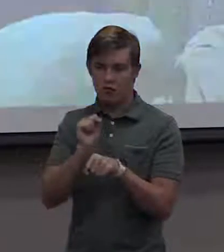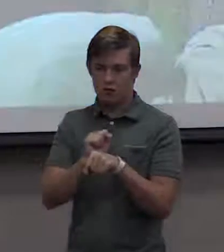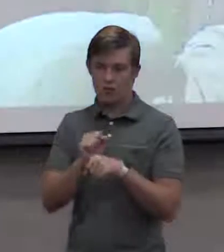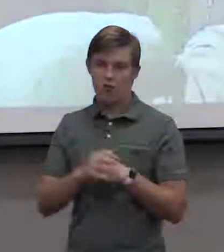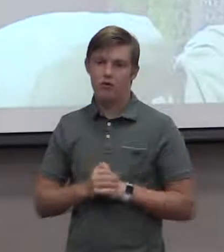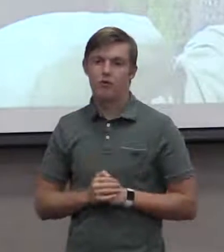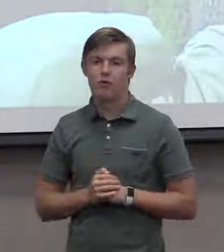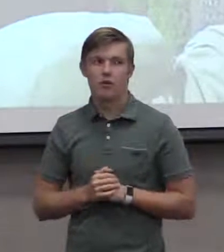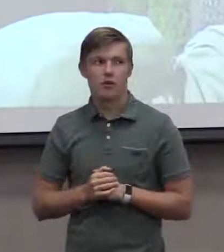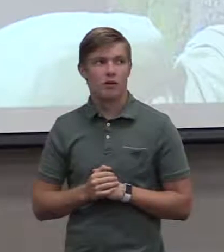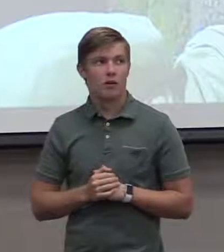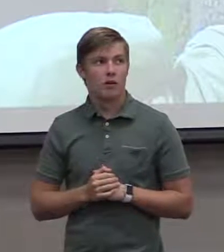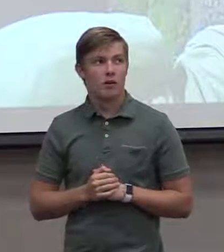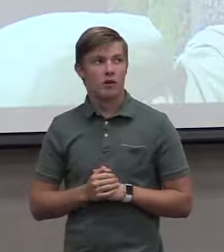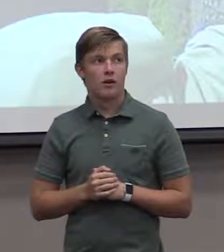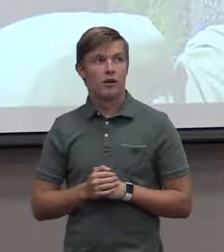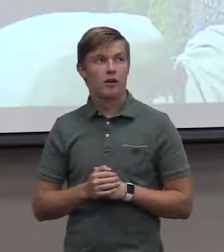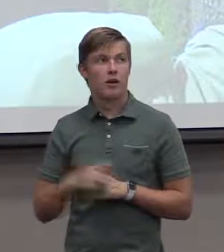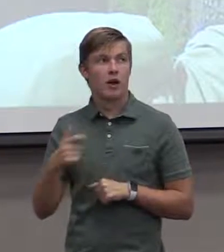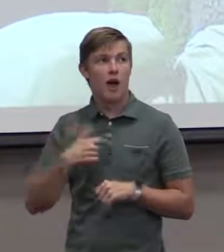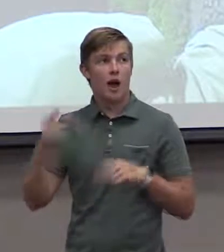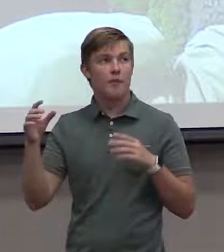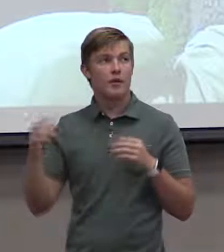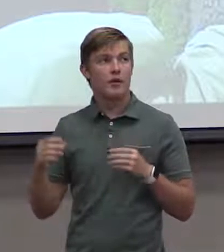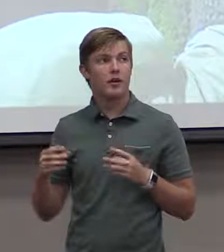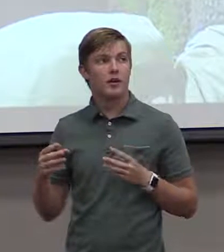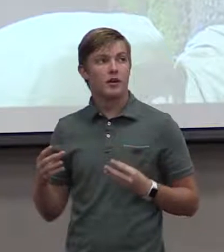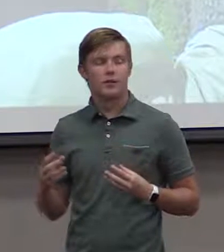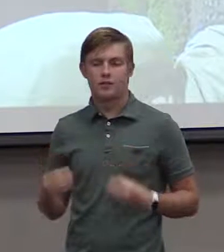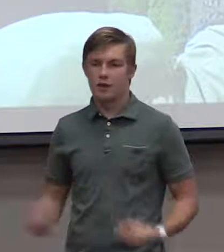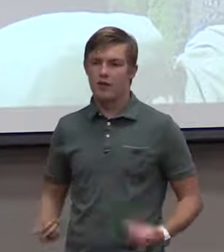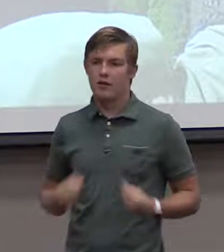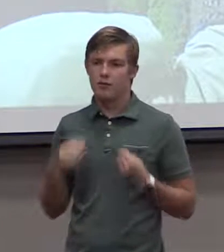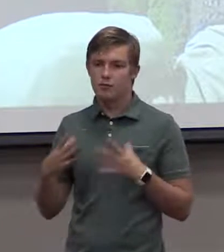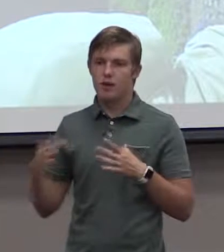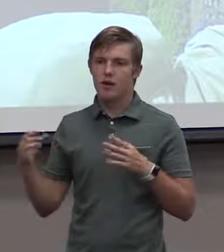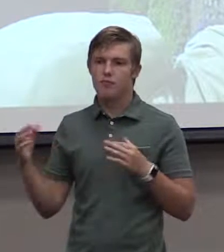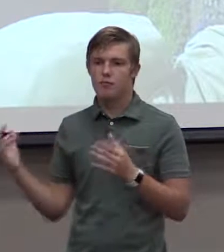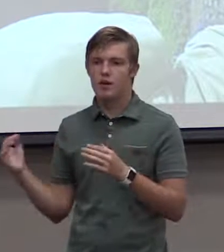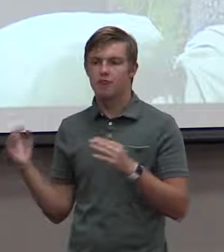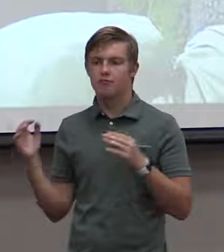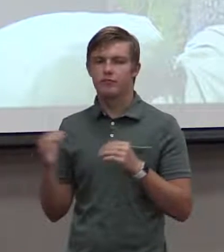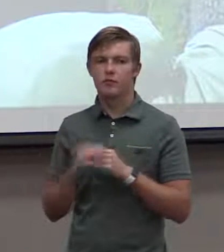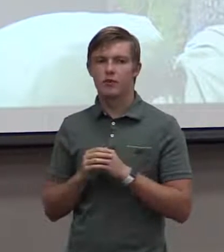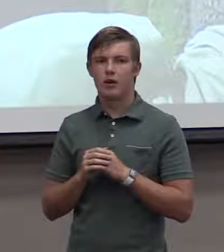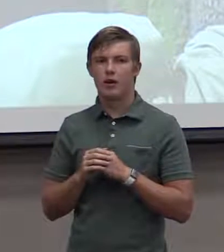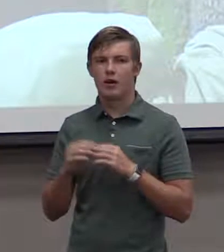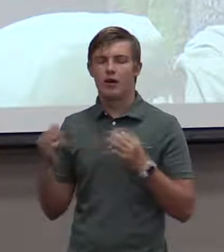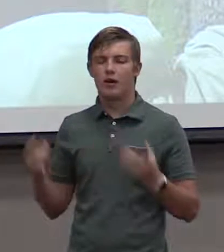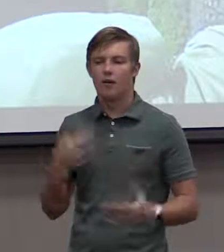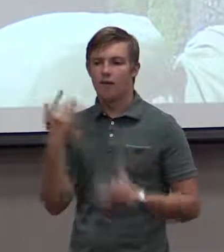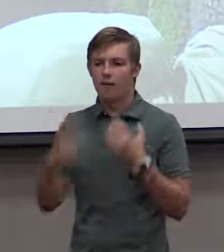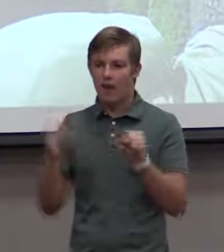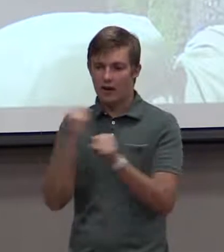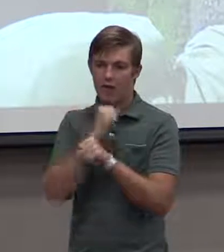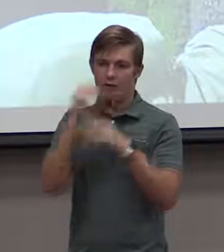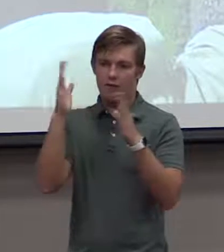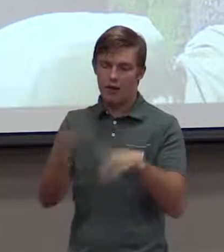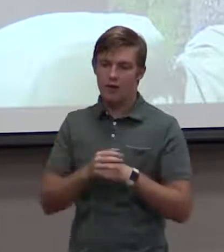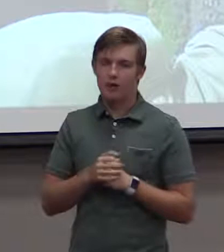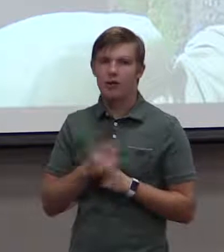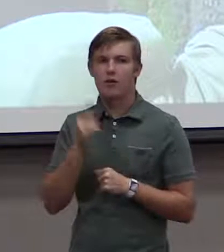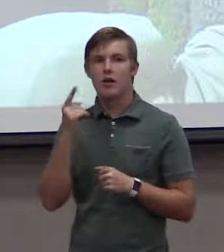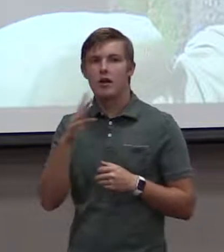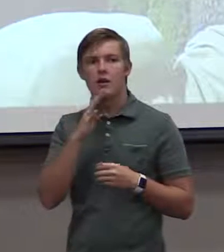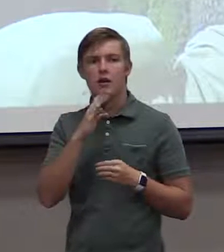here. I've been really inspired by firefighters over the years, and I have a friend who's a firefighter, and he would talk about how